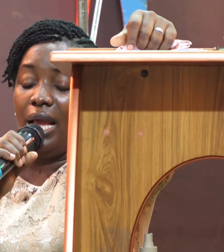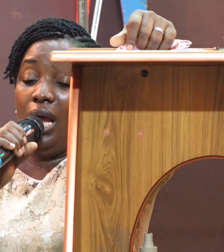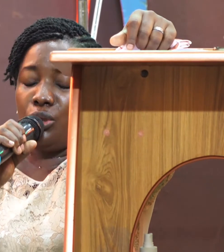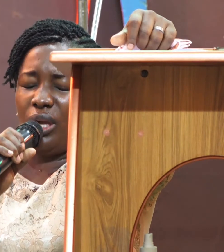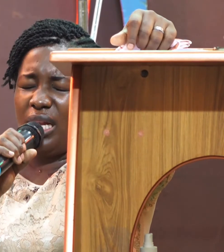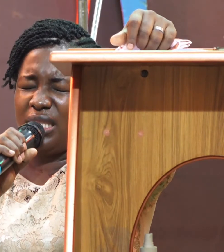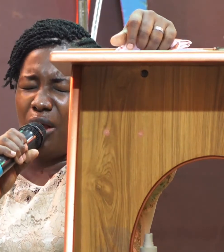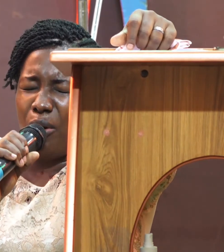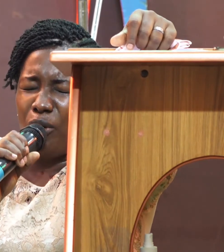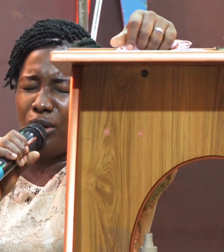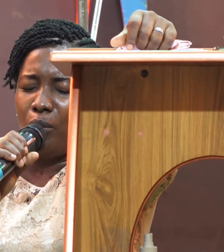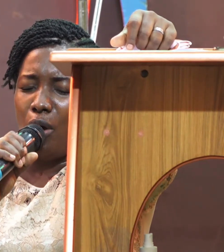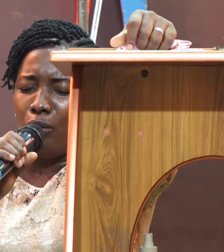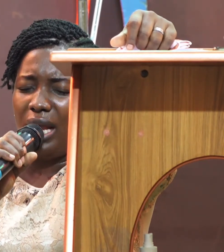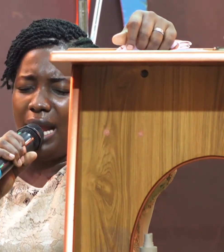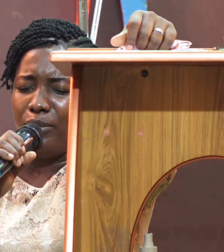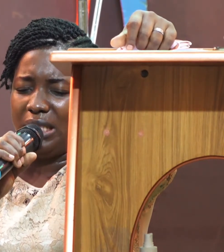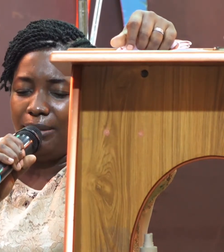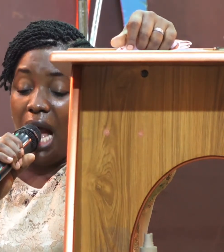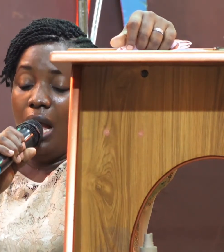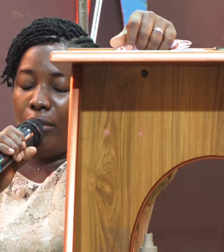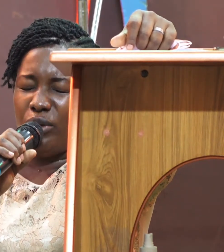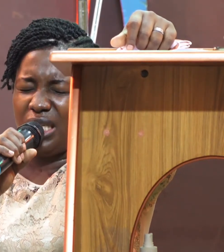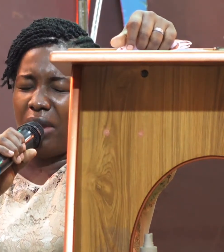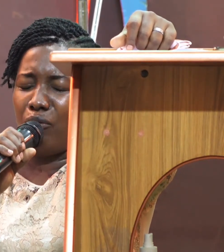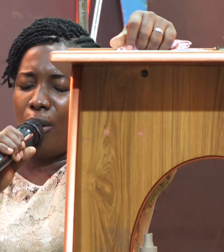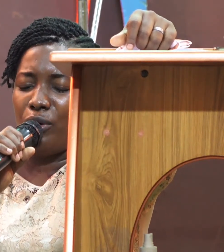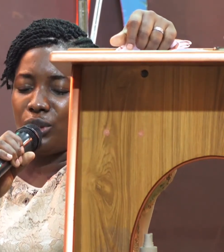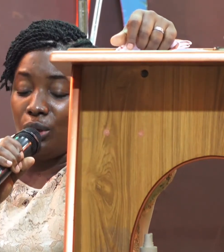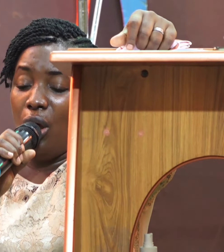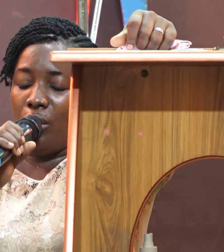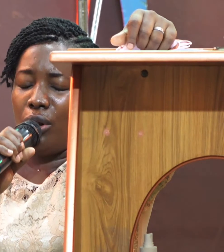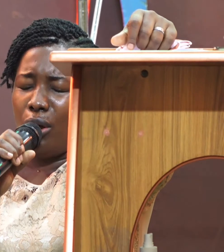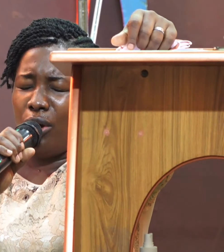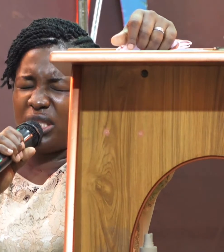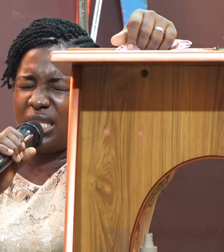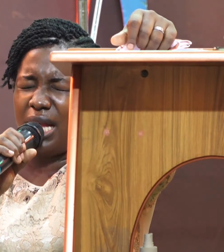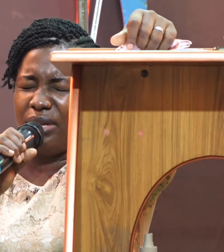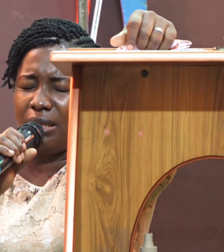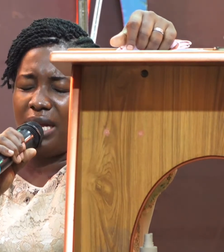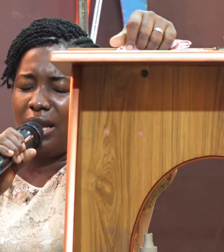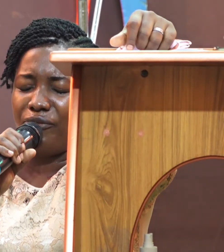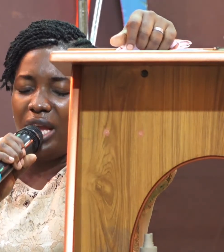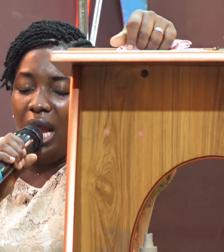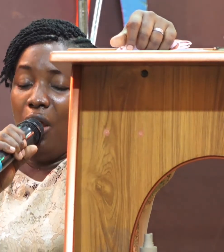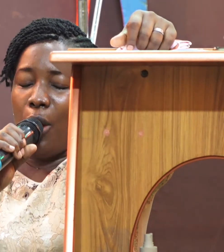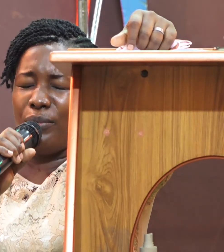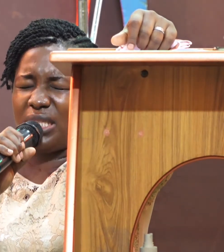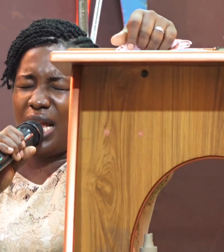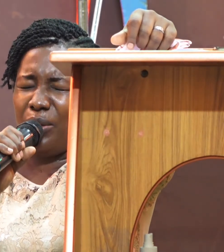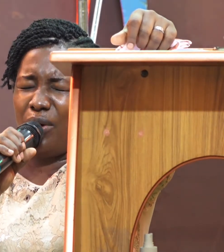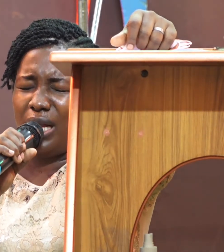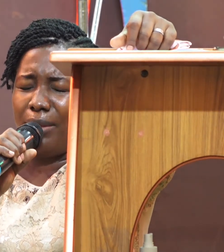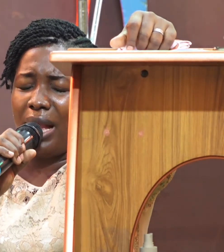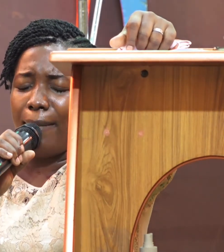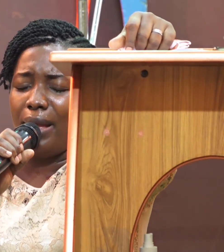tuzze tukkiriza ng'omukono gw'okugenda buziba mu mutima gw'omuntu gulongoseza emitima gyaffe